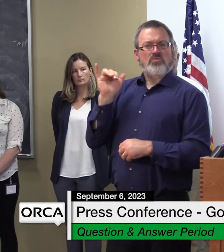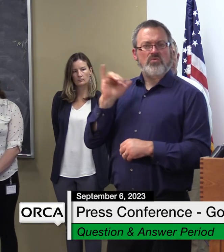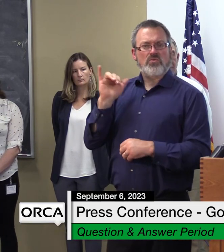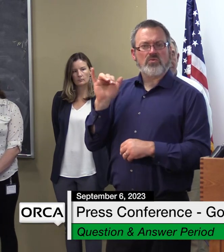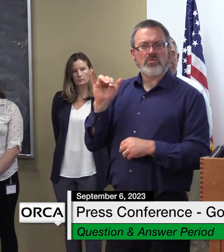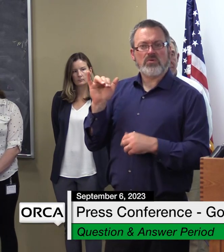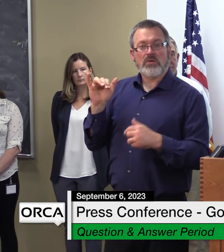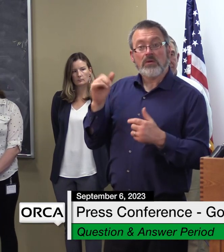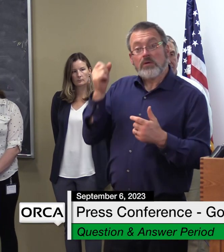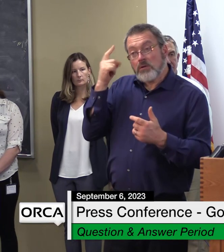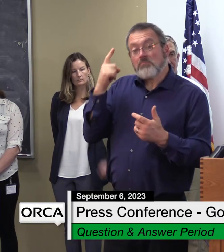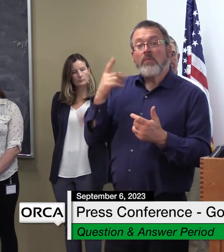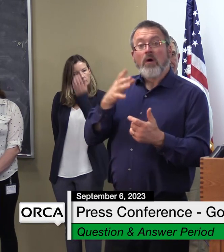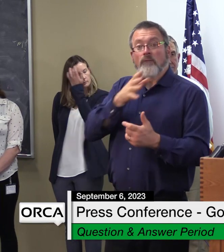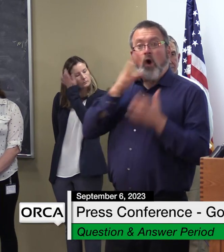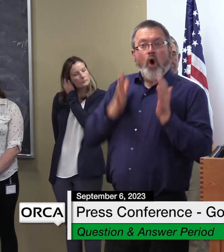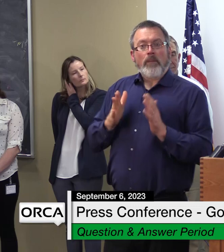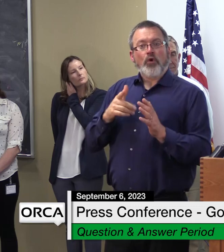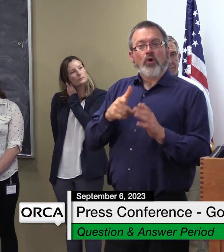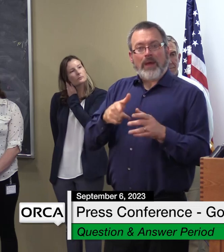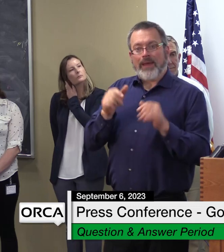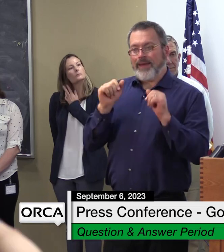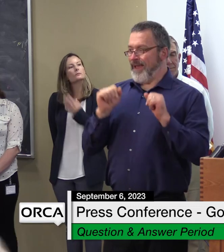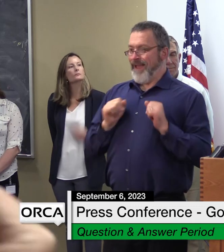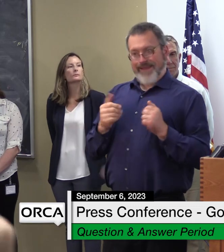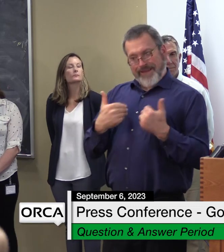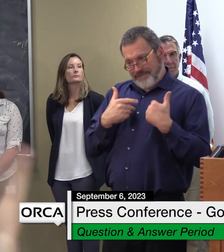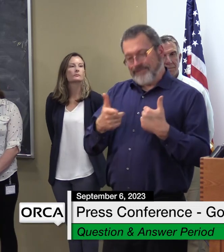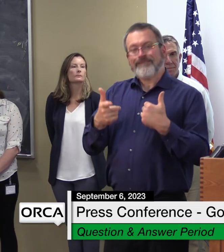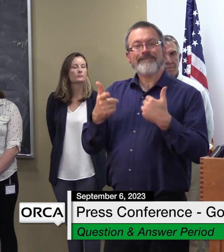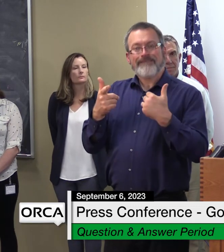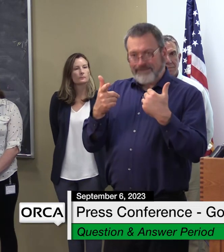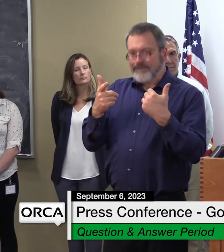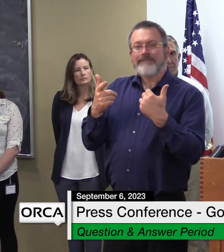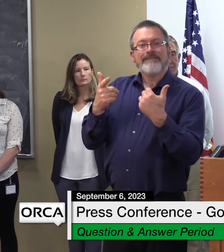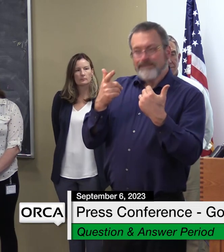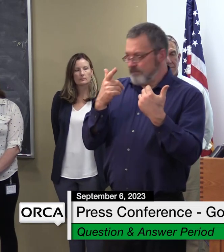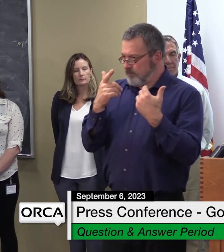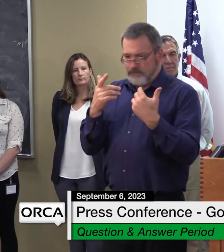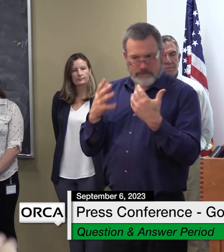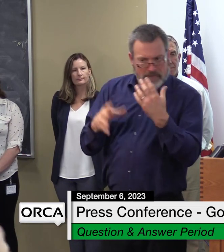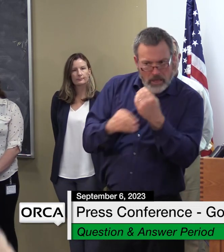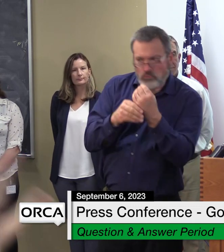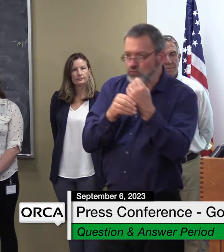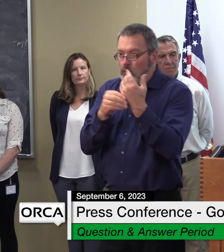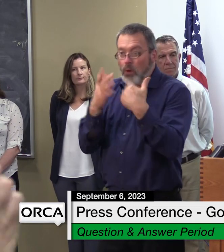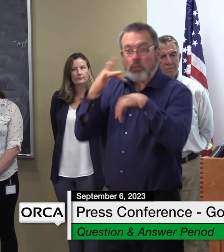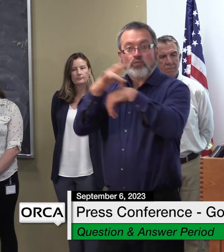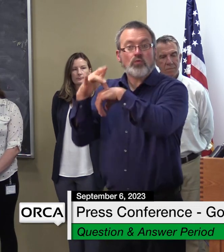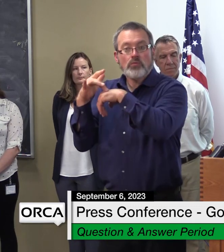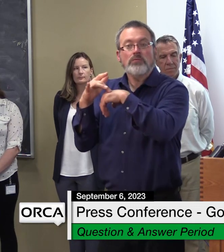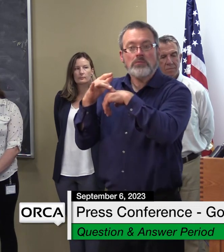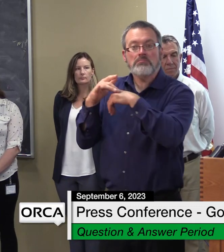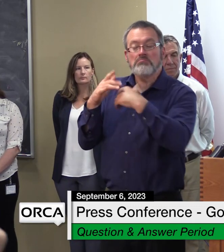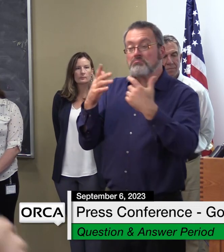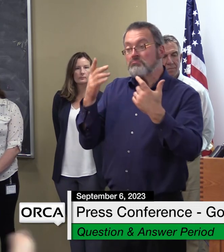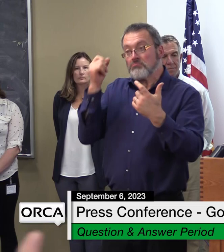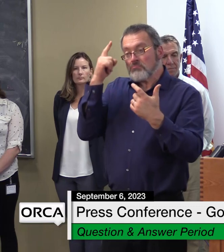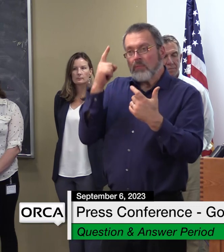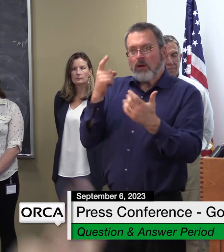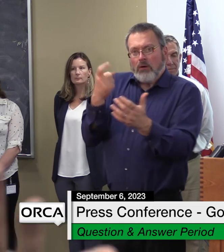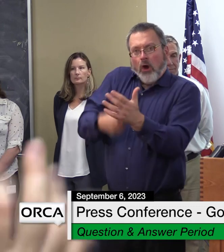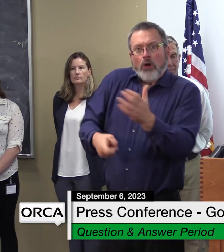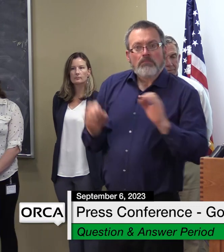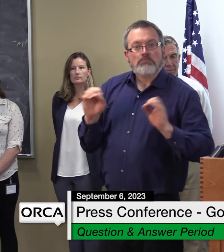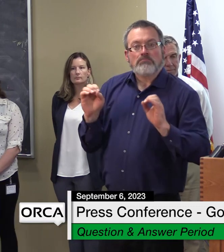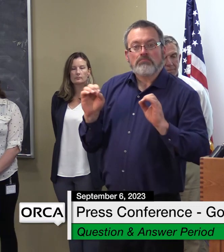farmers that do have some excess feed. And they are advertising on that. It's a free service, but you can get the scope of